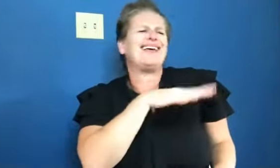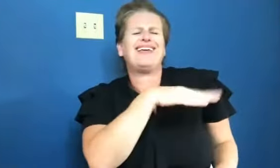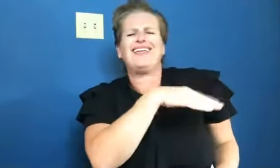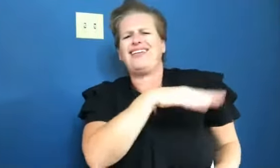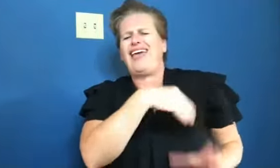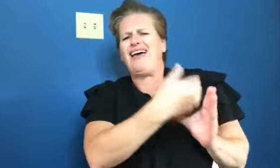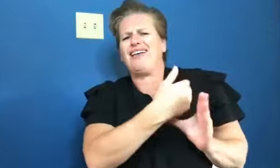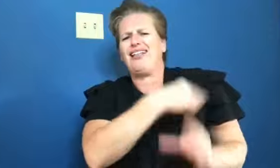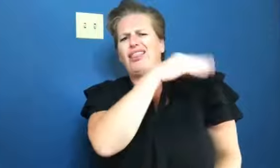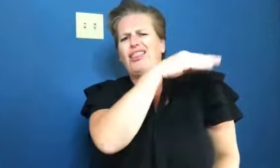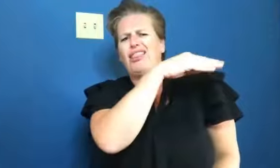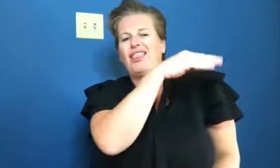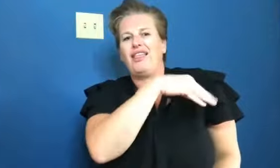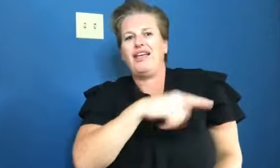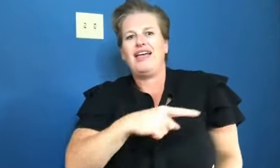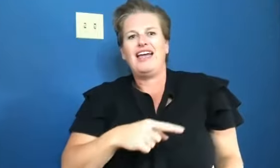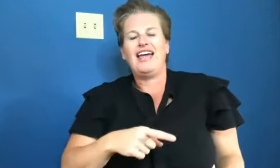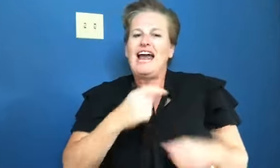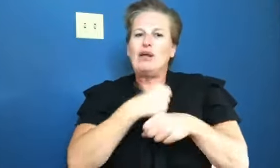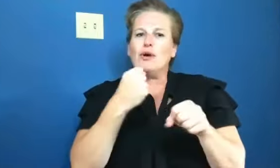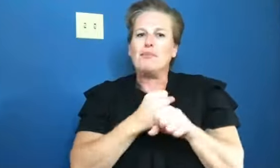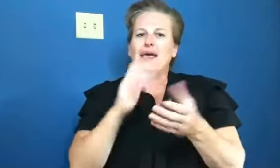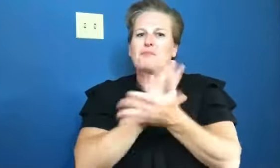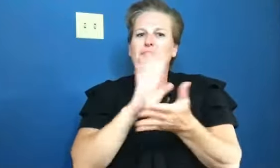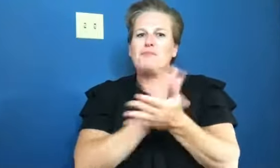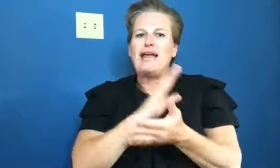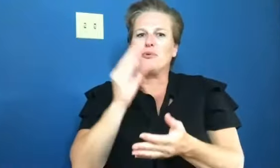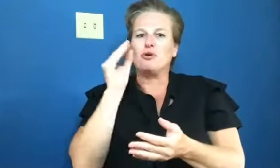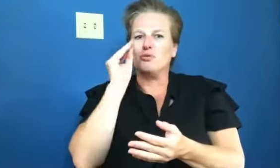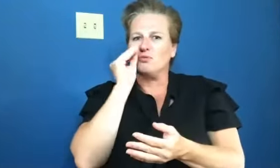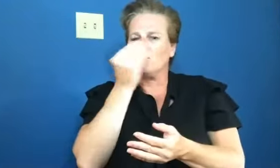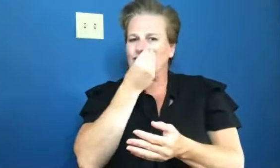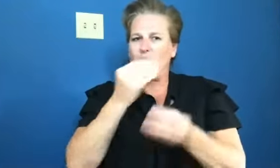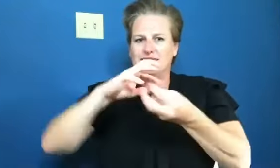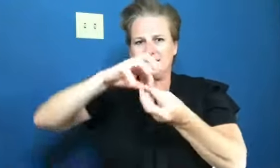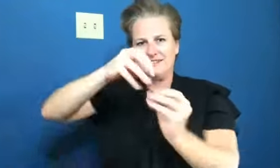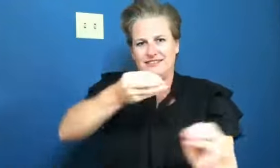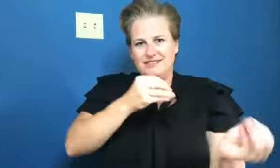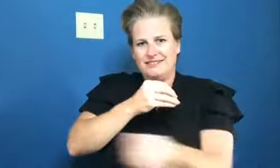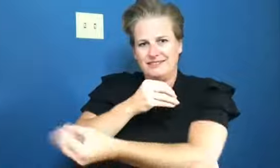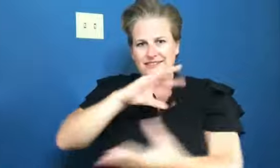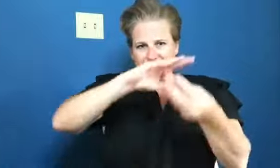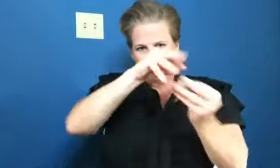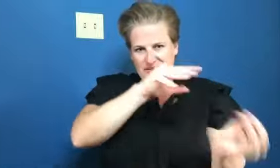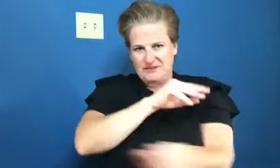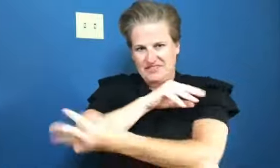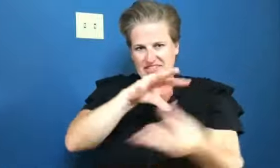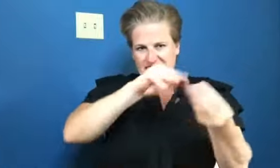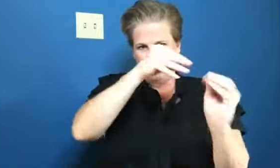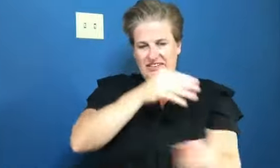And he kept making these paper roses in the form of napkins and passing my way. And I said, oh, if you think you're so great, why don't you just make me a new one? And he said, I